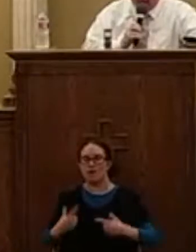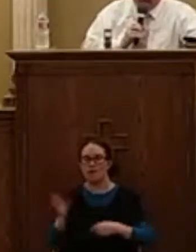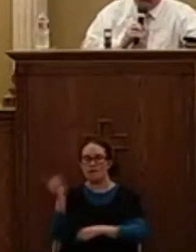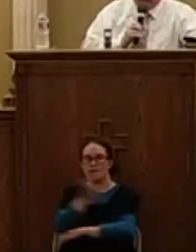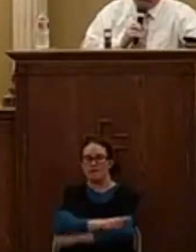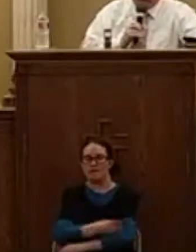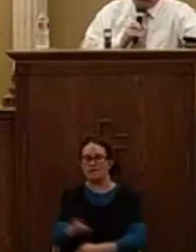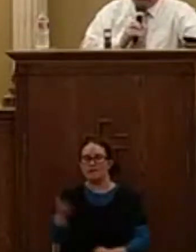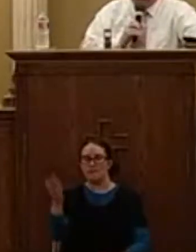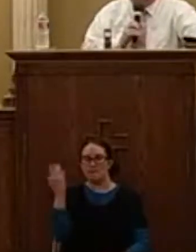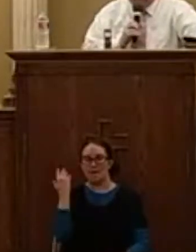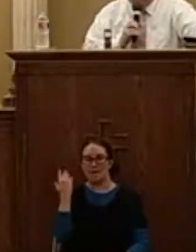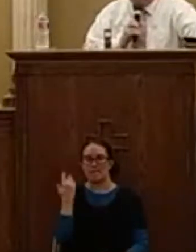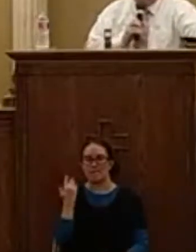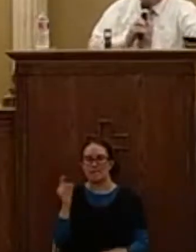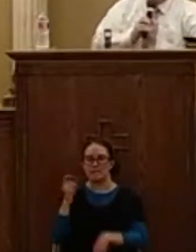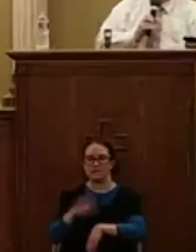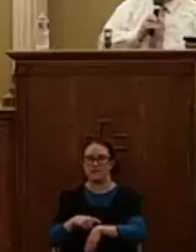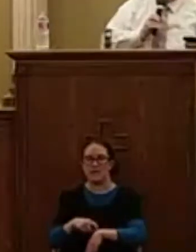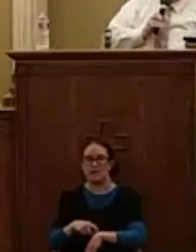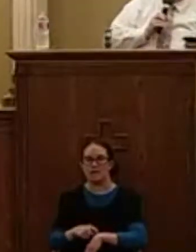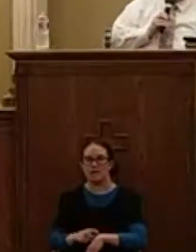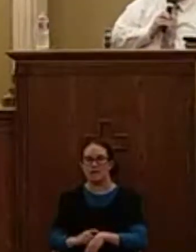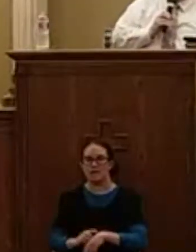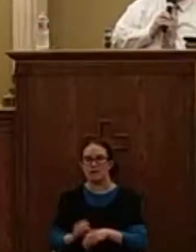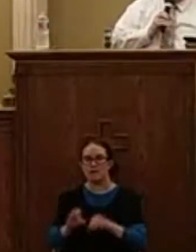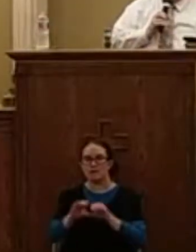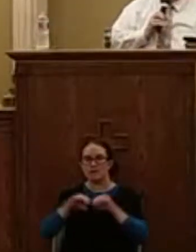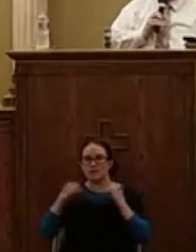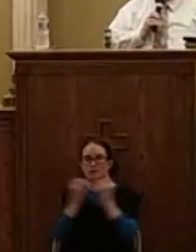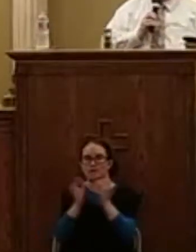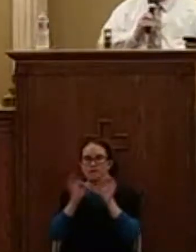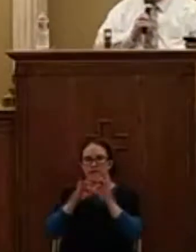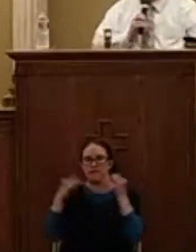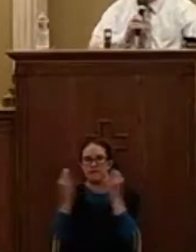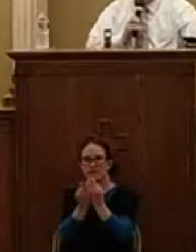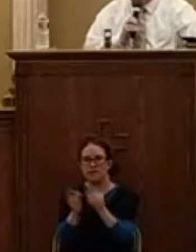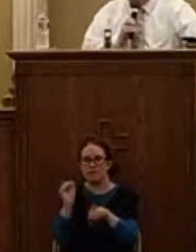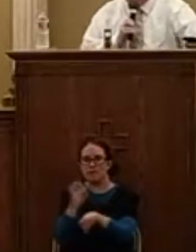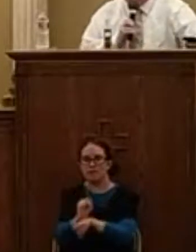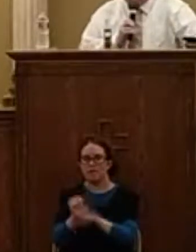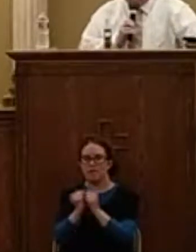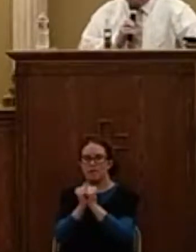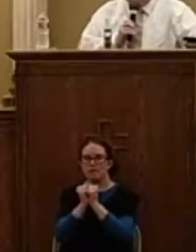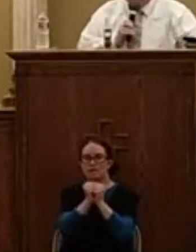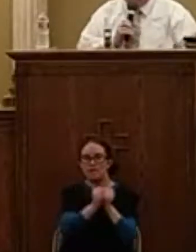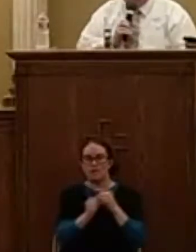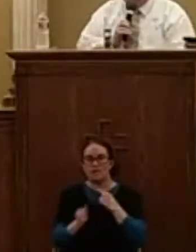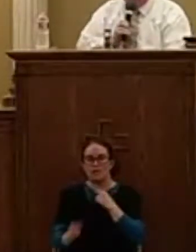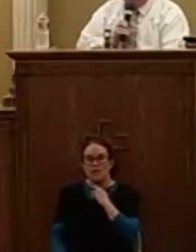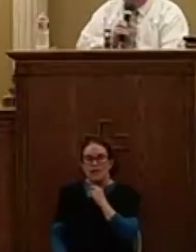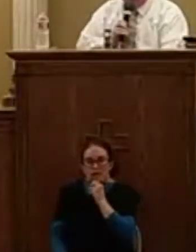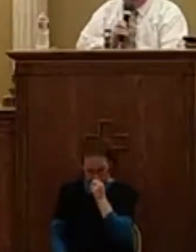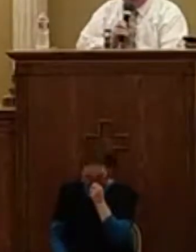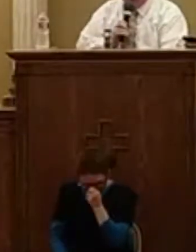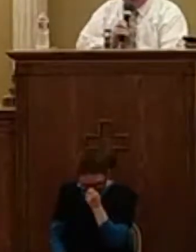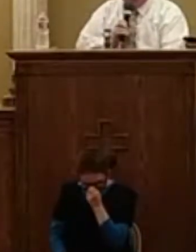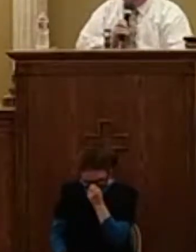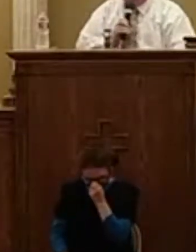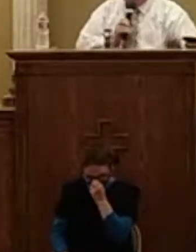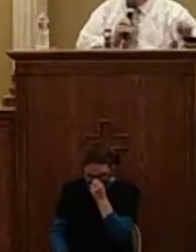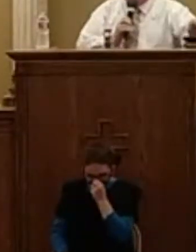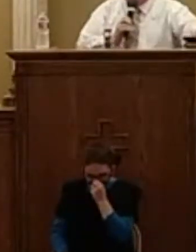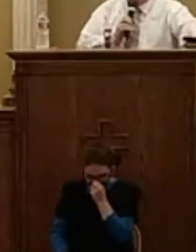in days gone by. A time when communities and families would work together to help one